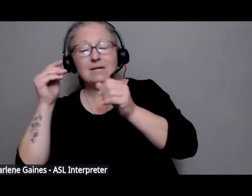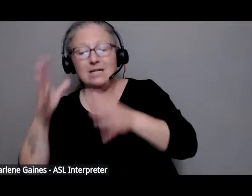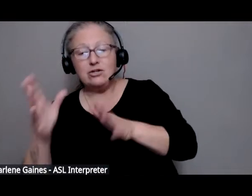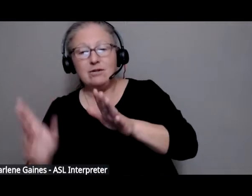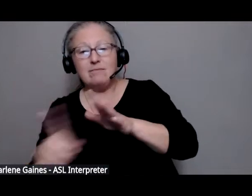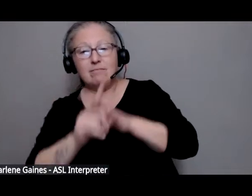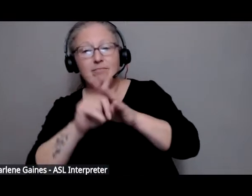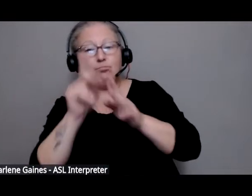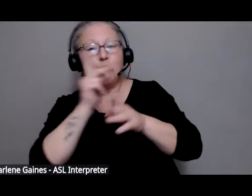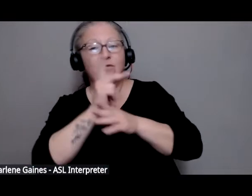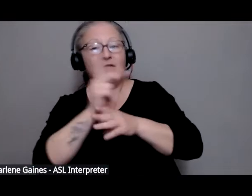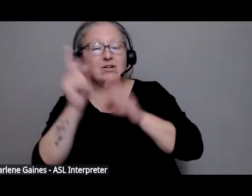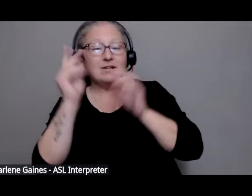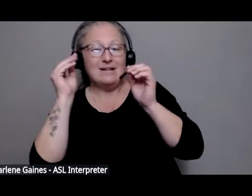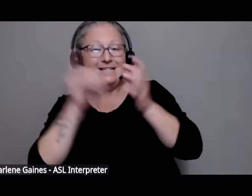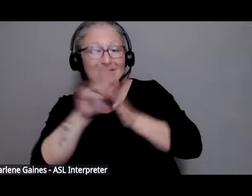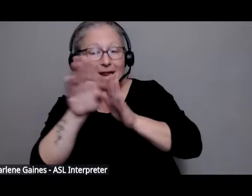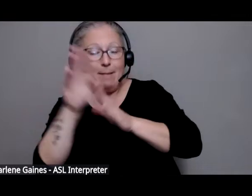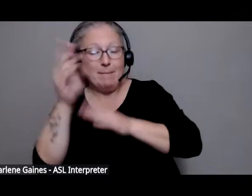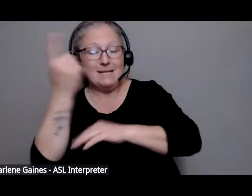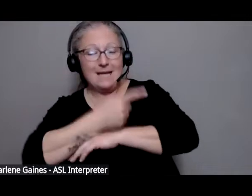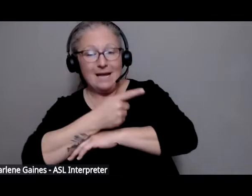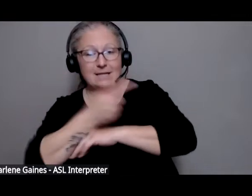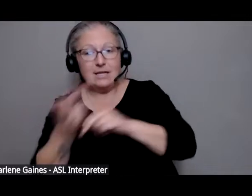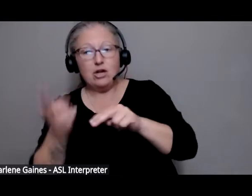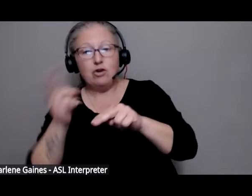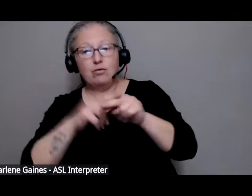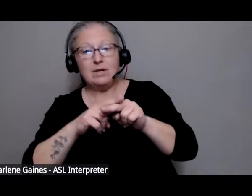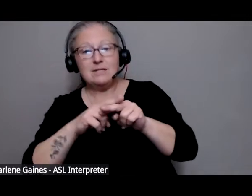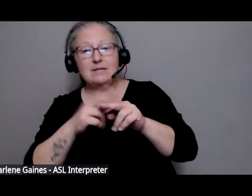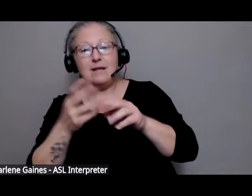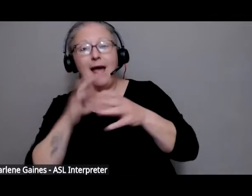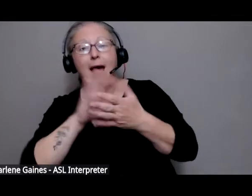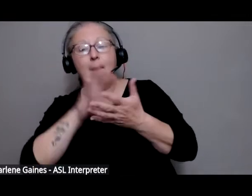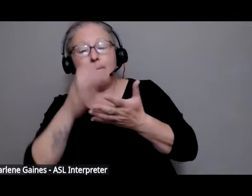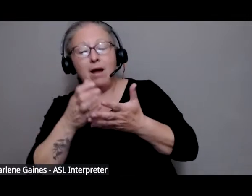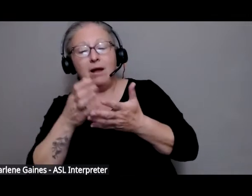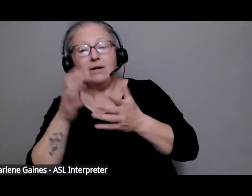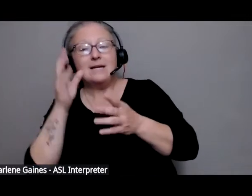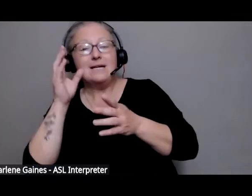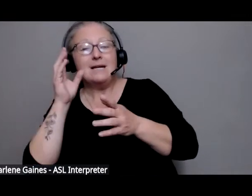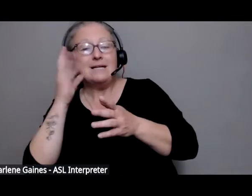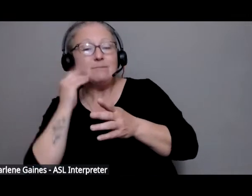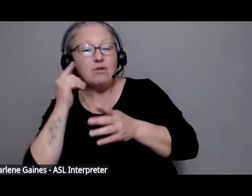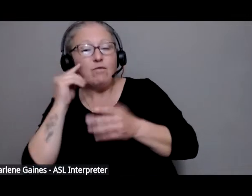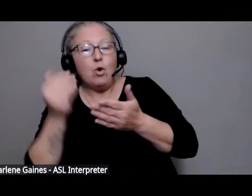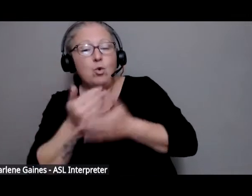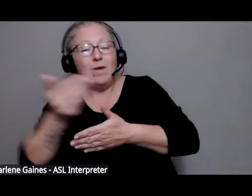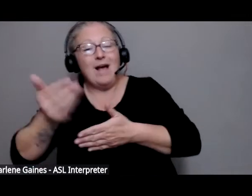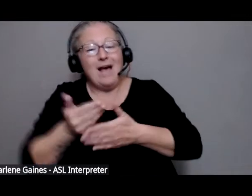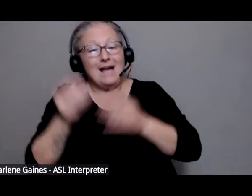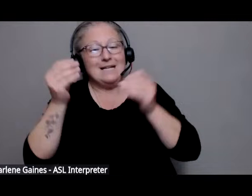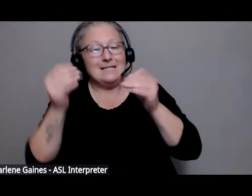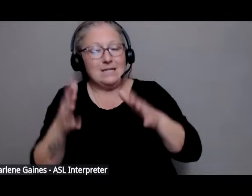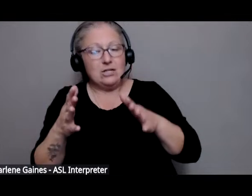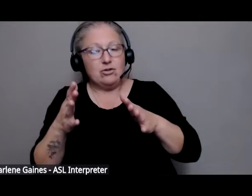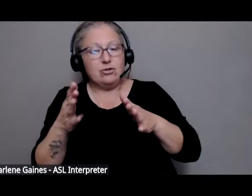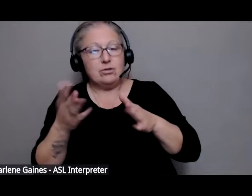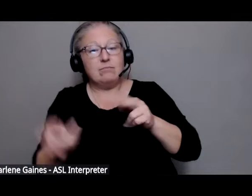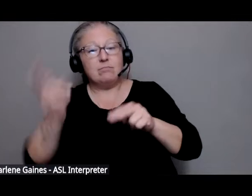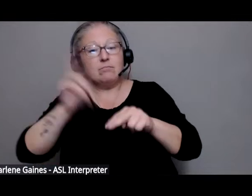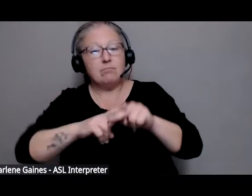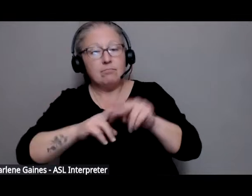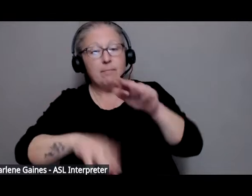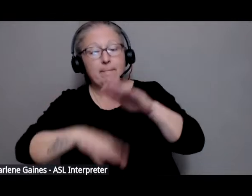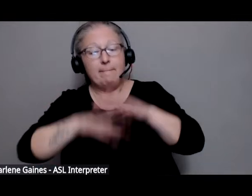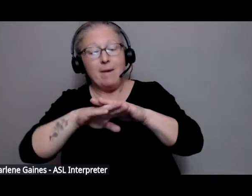days. Increase the amount of professional experience the district recognizes for newly hired teachers, moving that up to a maximum